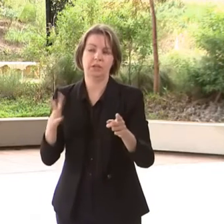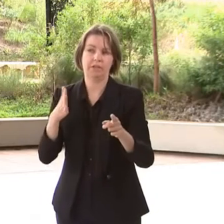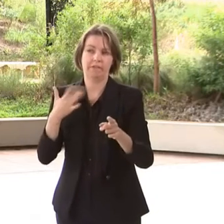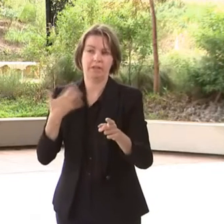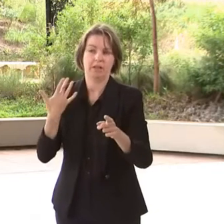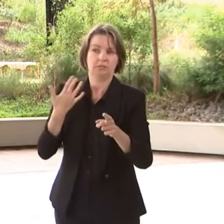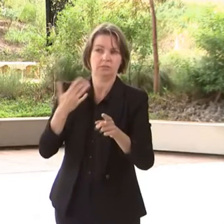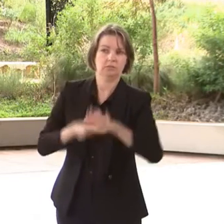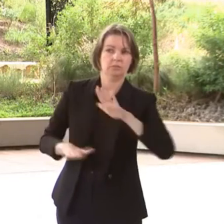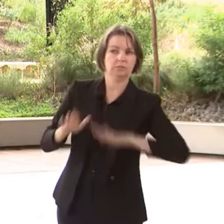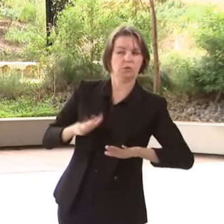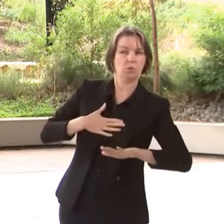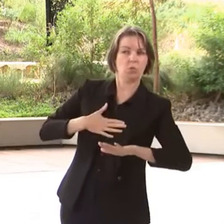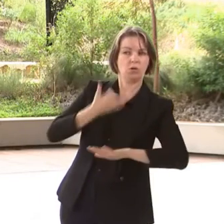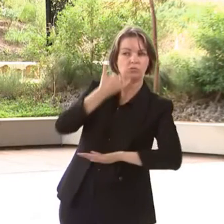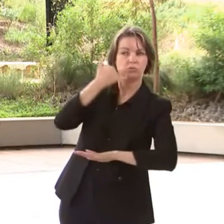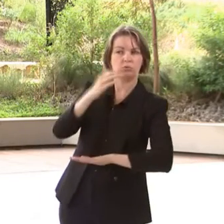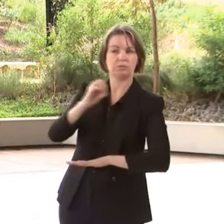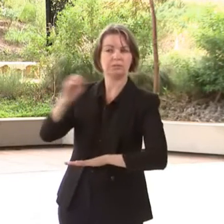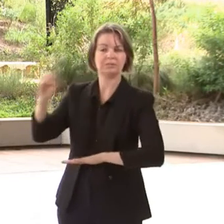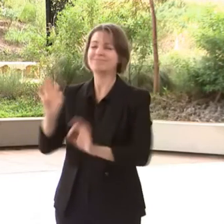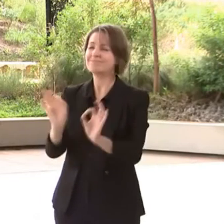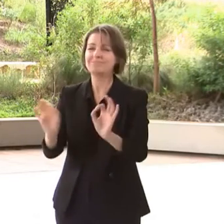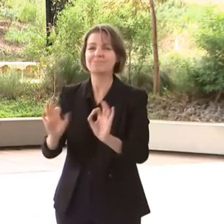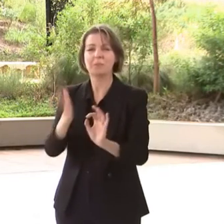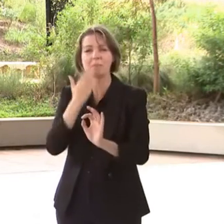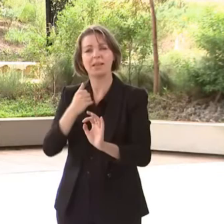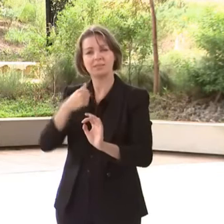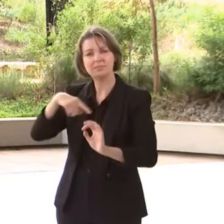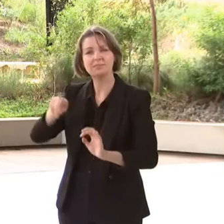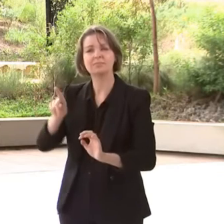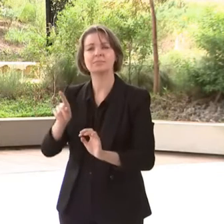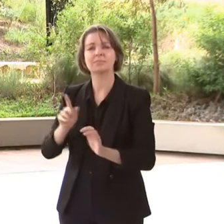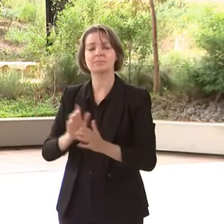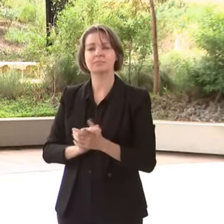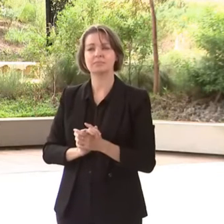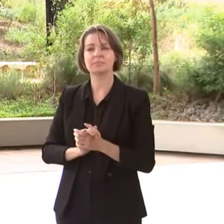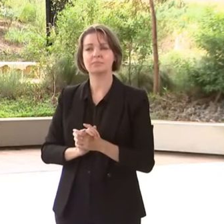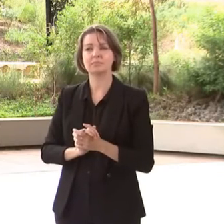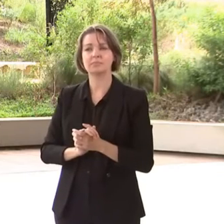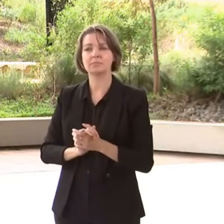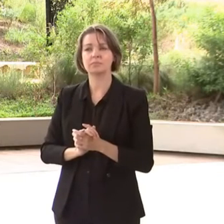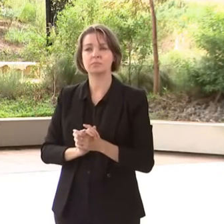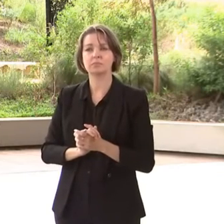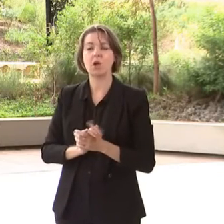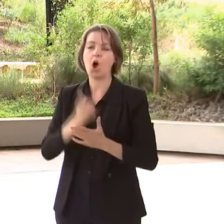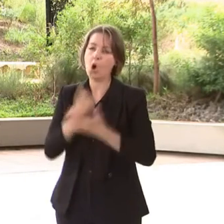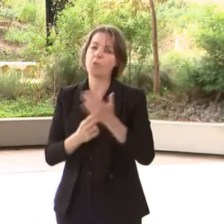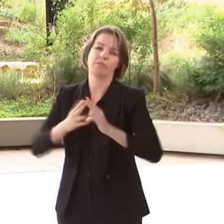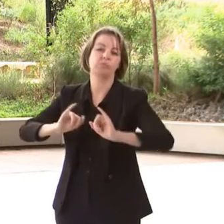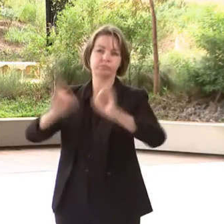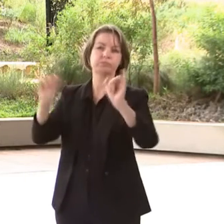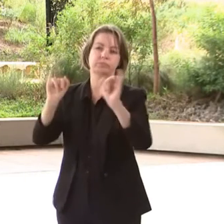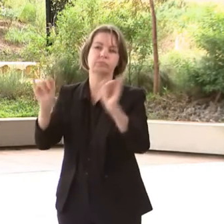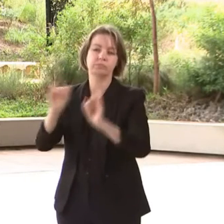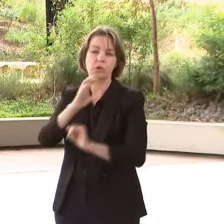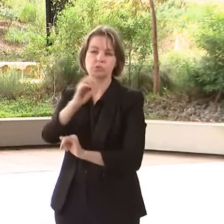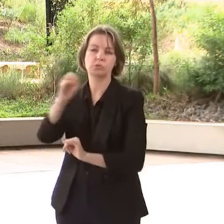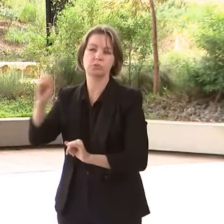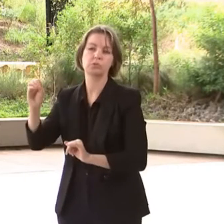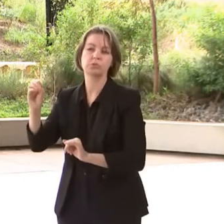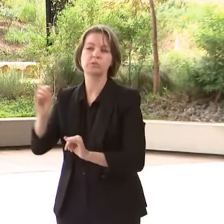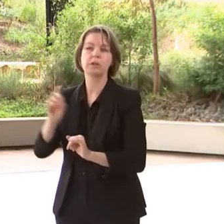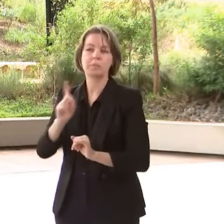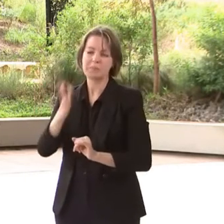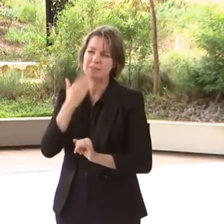hesitation in ringing 000. Our messaging has just been about don't do it for things that don't need that critical care, but we want people to